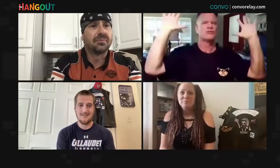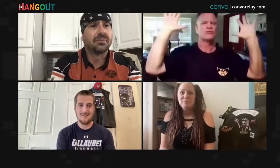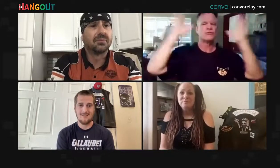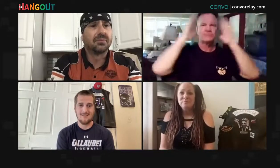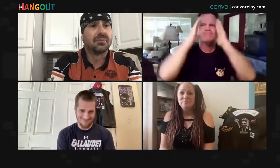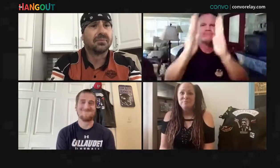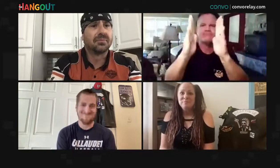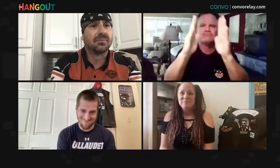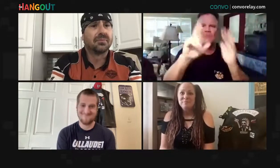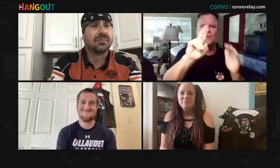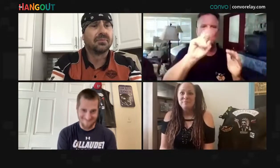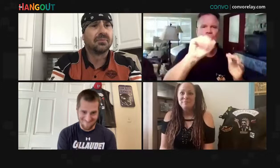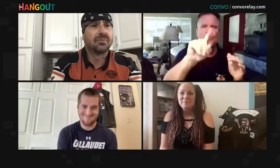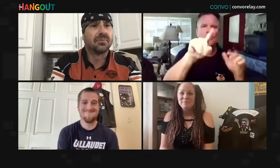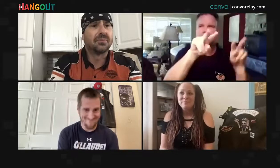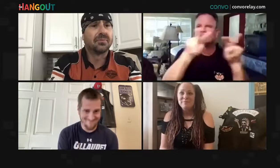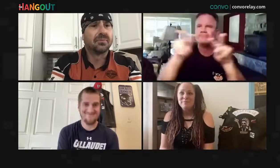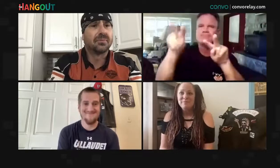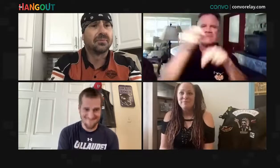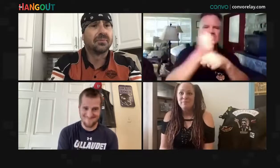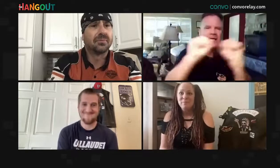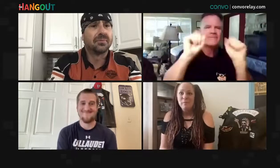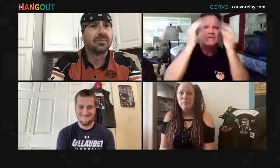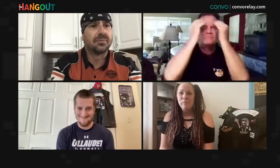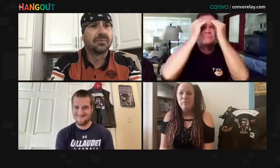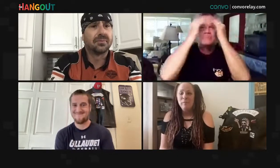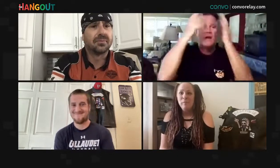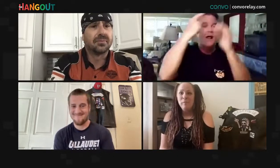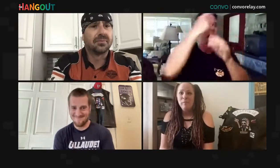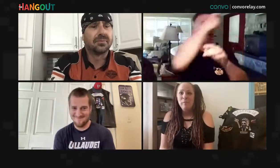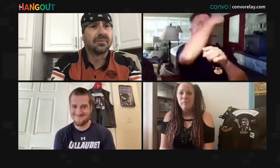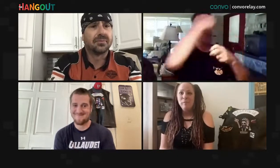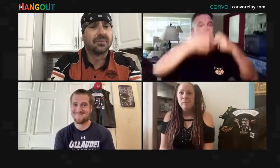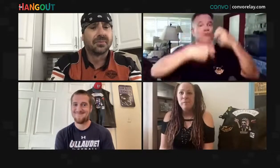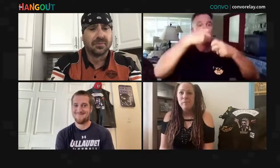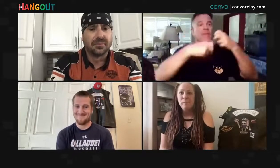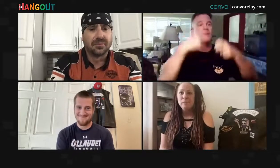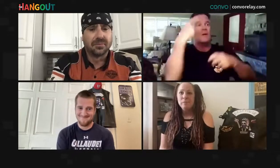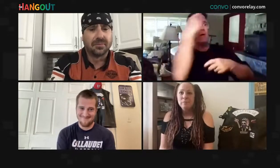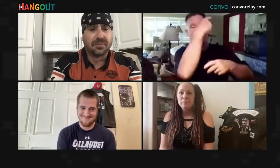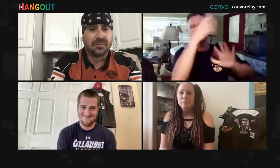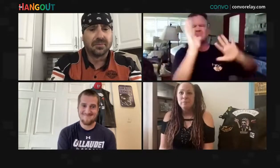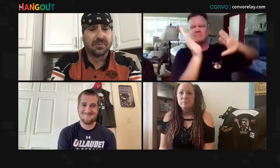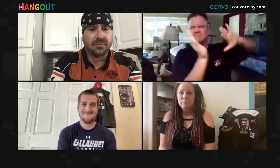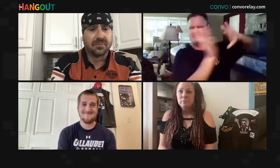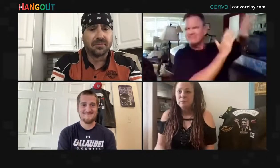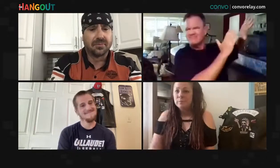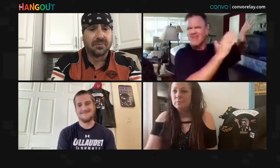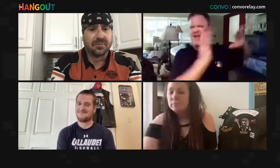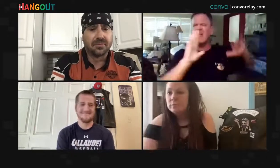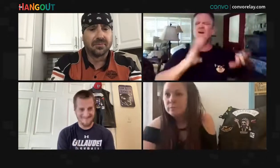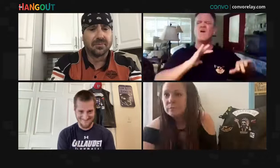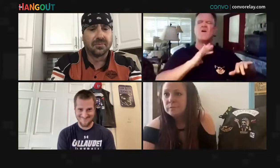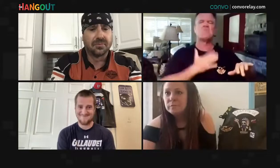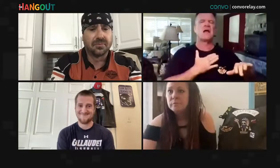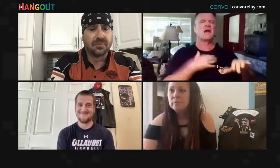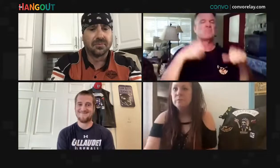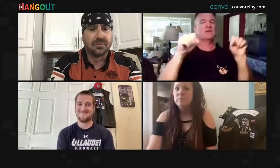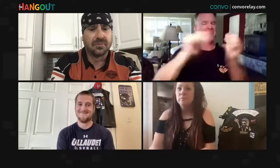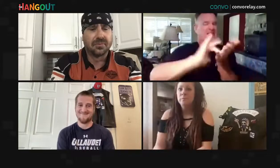lot of thoughts on my mind, but once I'm on my bike, Yes. I'm just looking out on the road, thinking about my safety. All of my problems